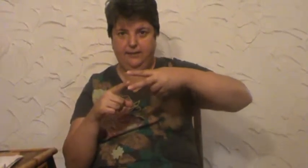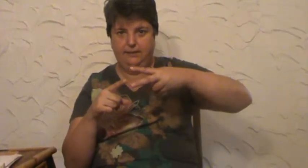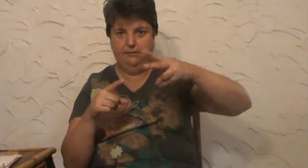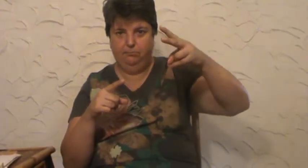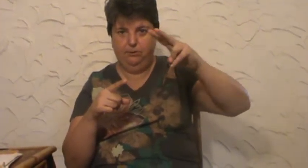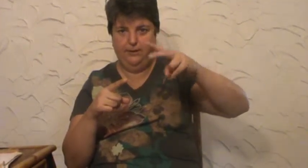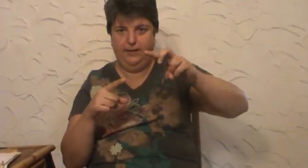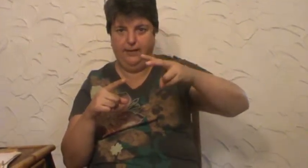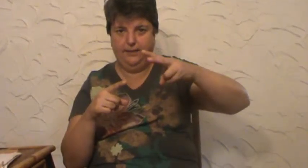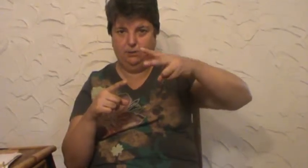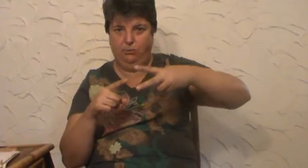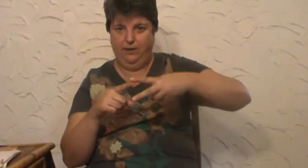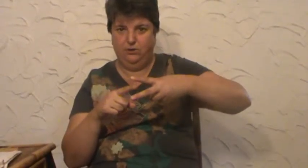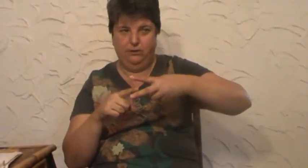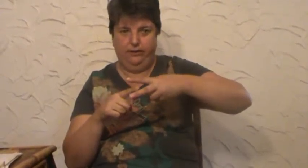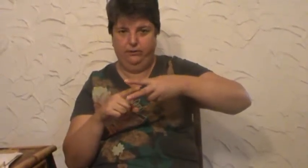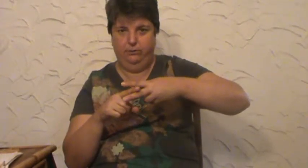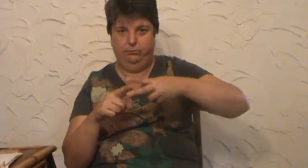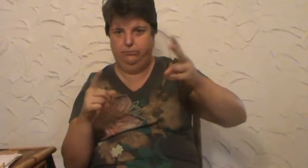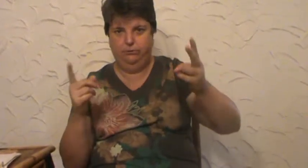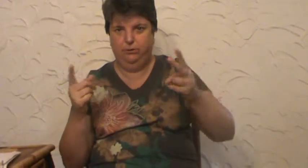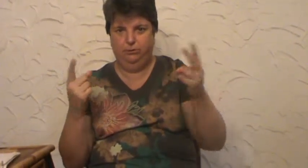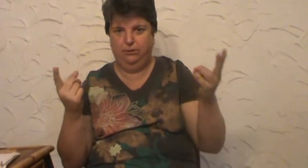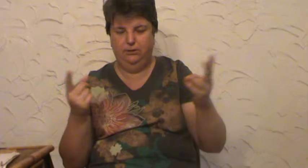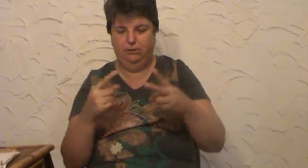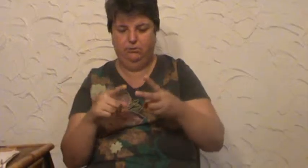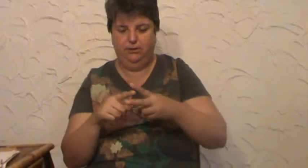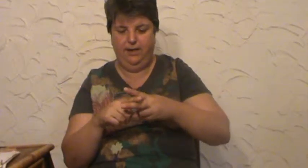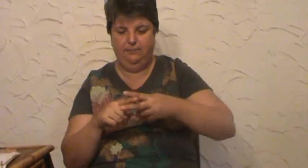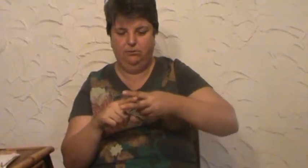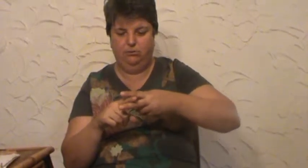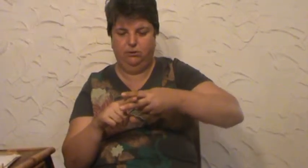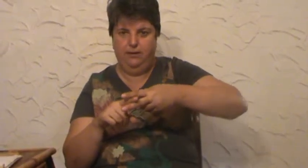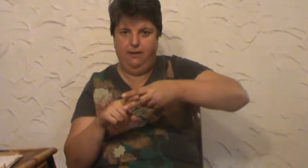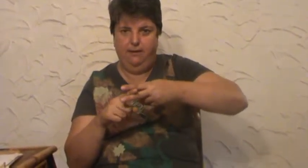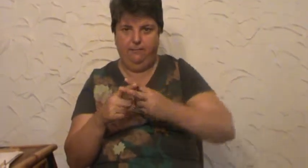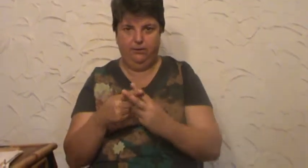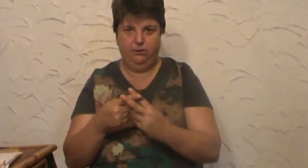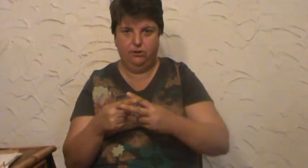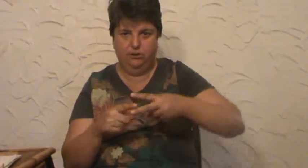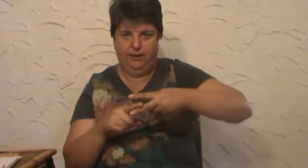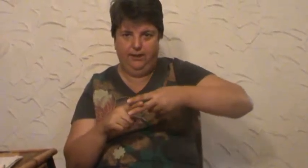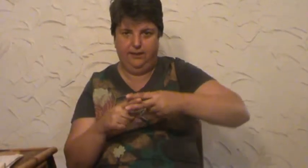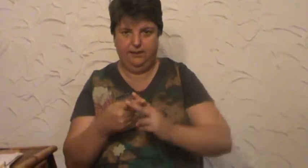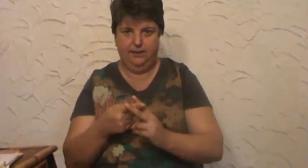is pretending like it's a wrench, or I don't know tool names of tools. But you're turning it